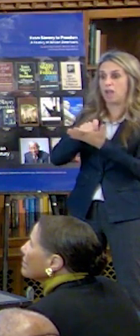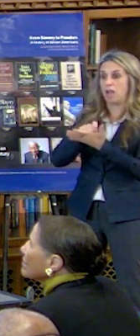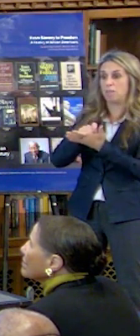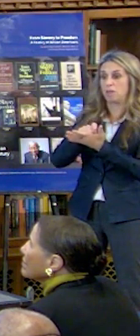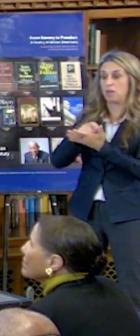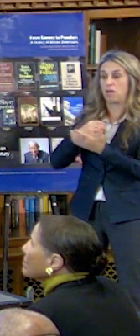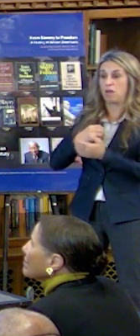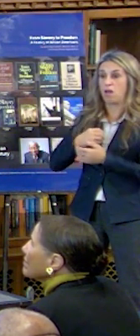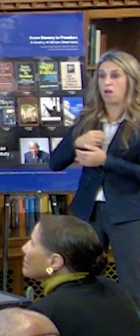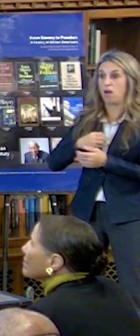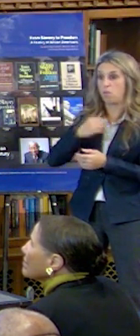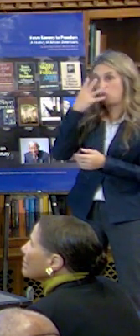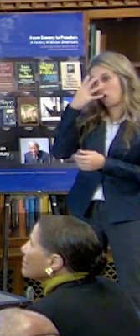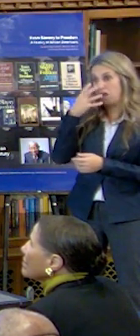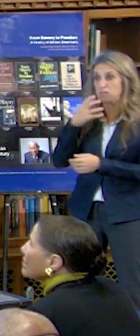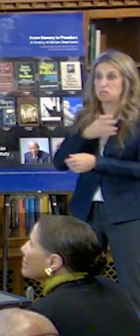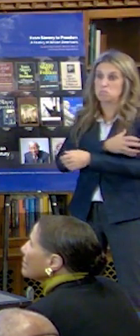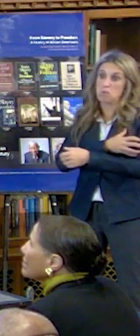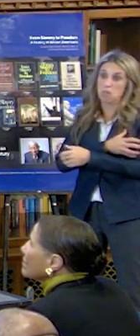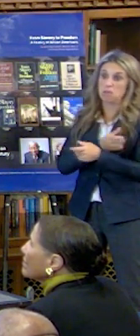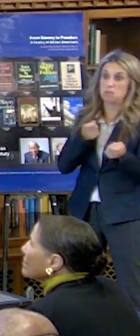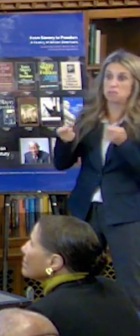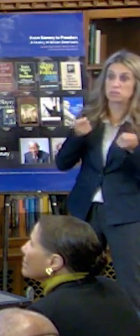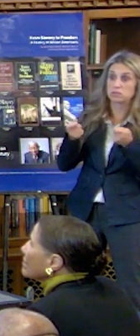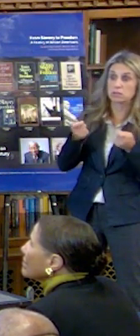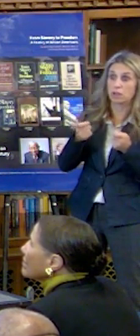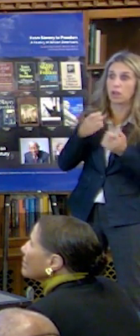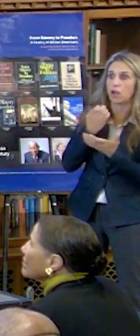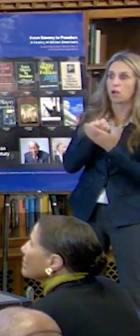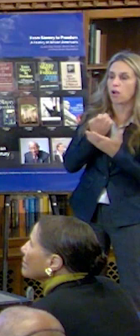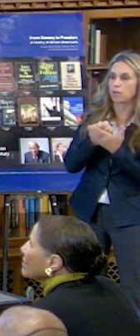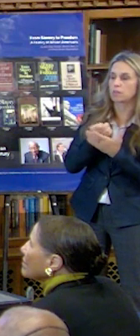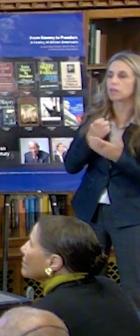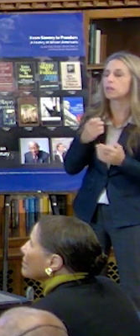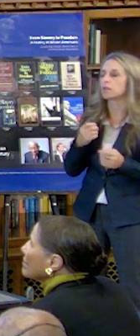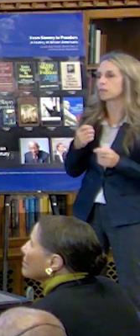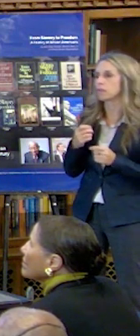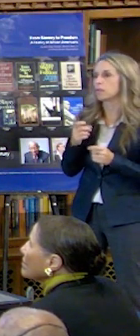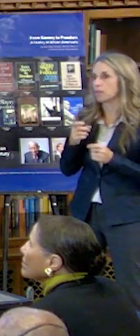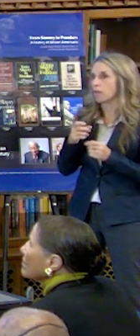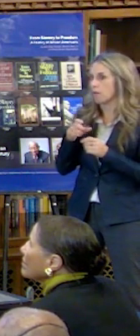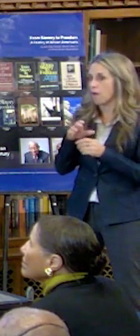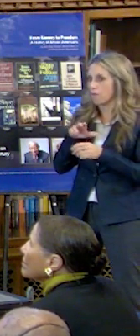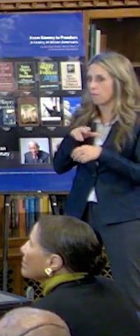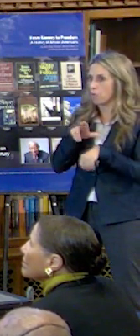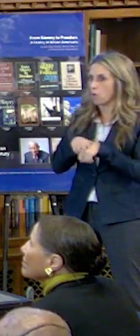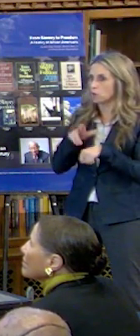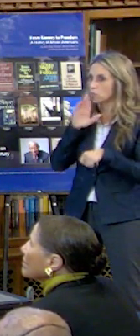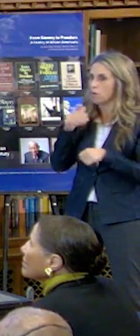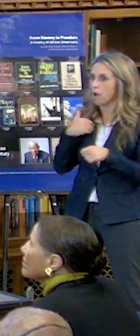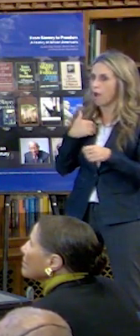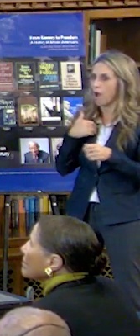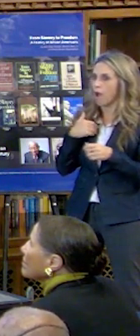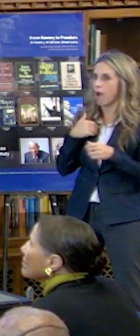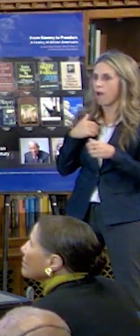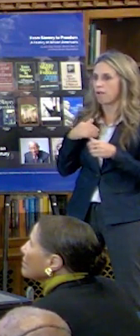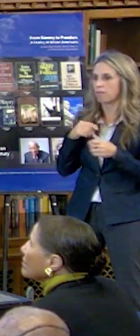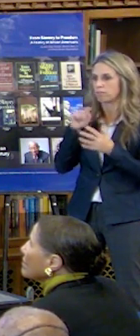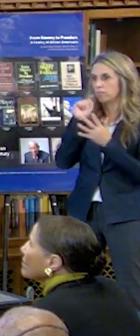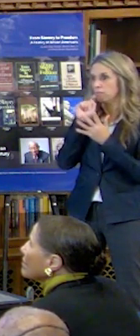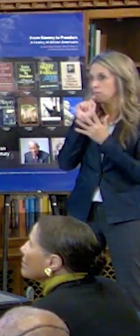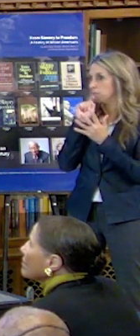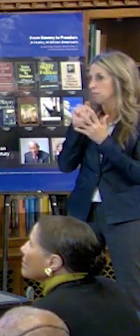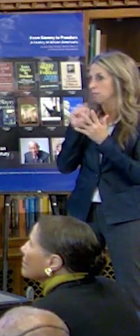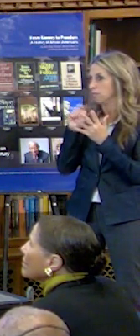political economy means that you're going to have institutions that are built within and through white supremacy and we need to